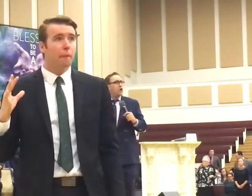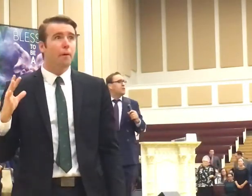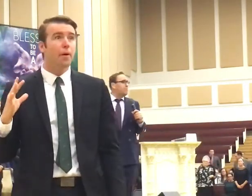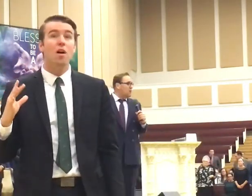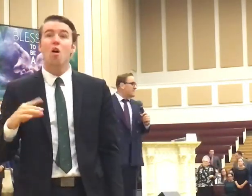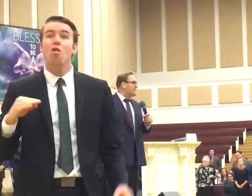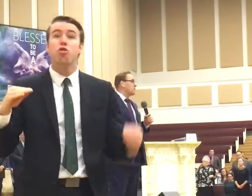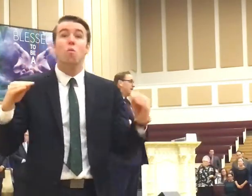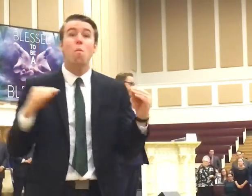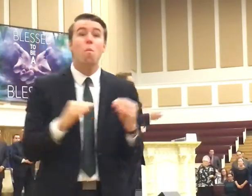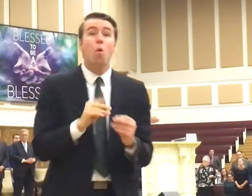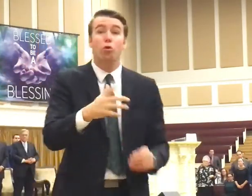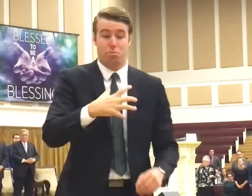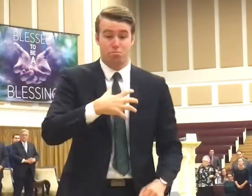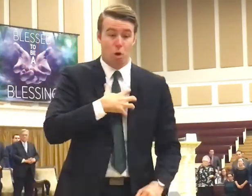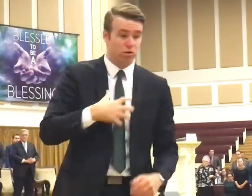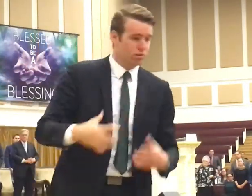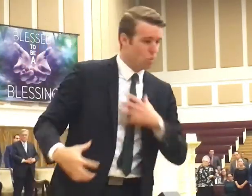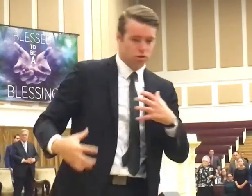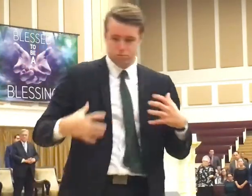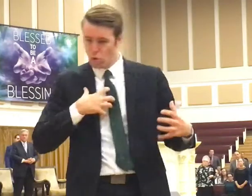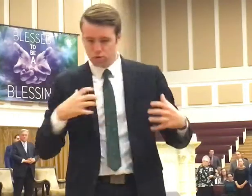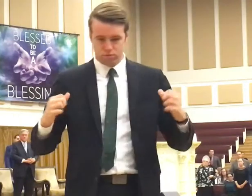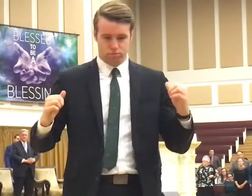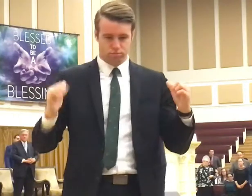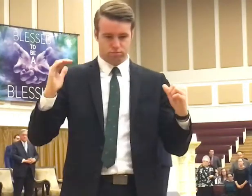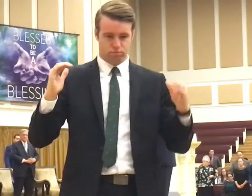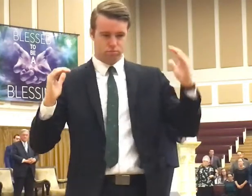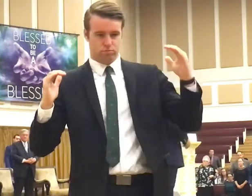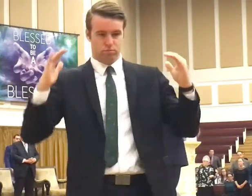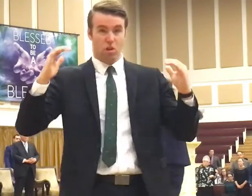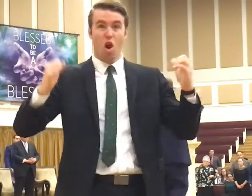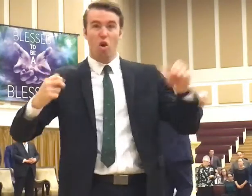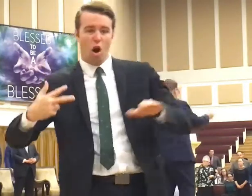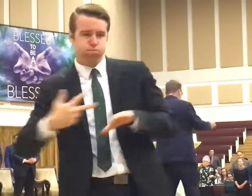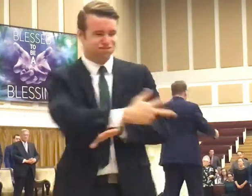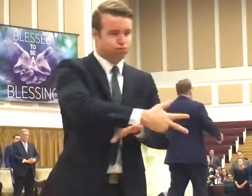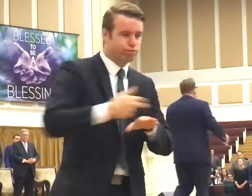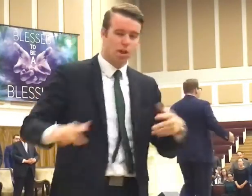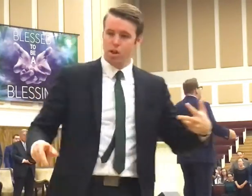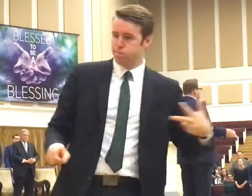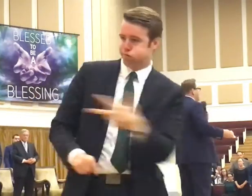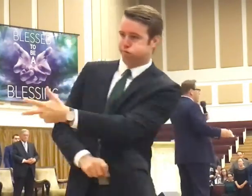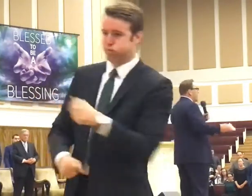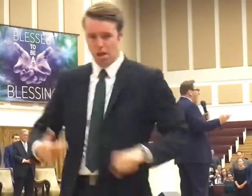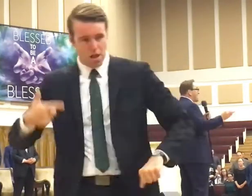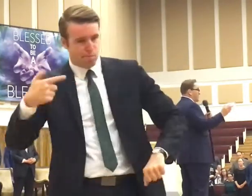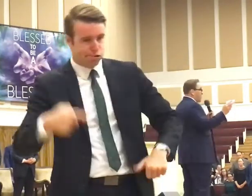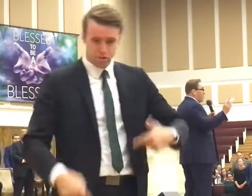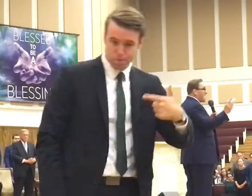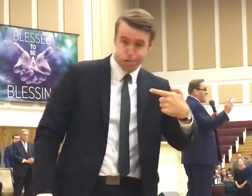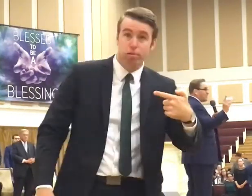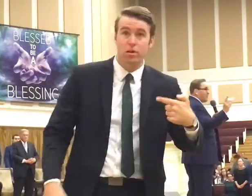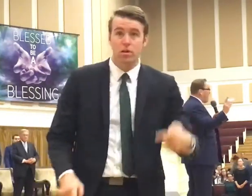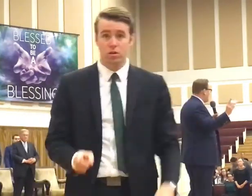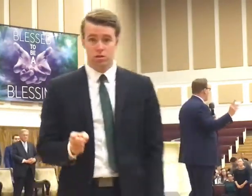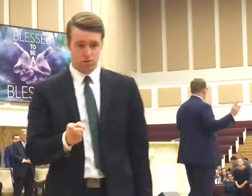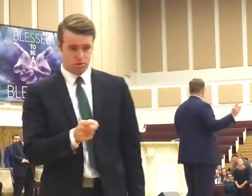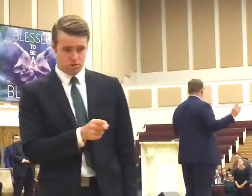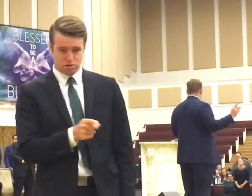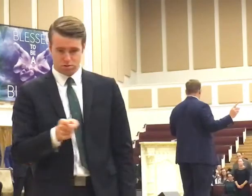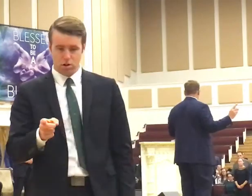The more you protest on either side of this thing, the more cars you run into people, and the more you shoot, and I'm telling you, you're gonna wake up the